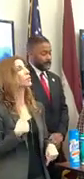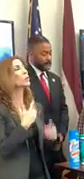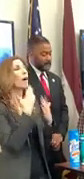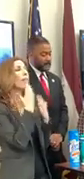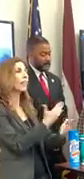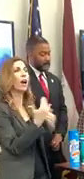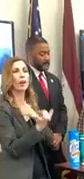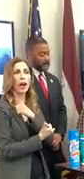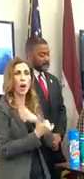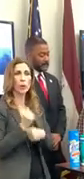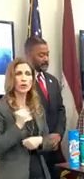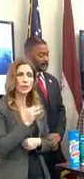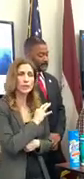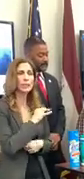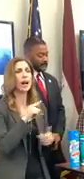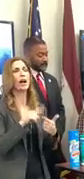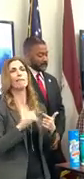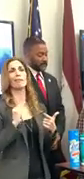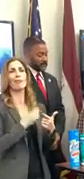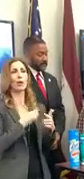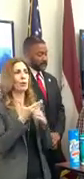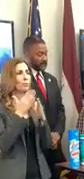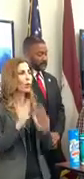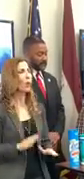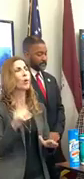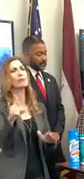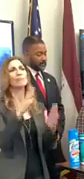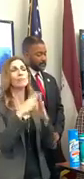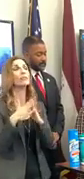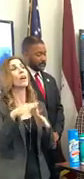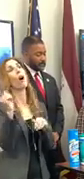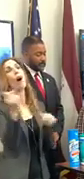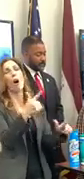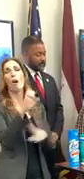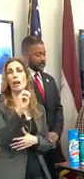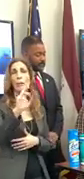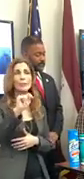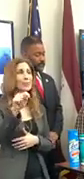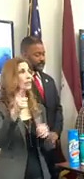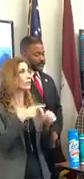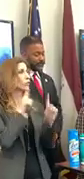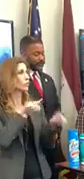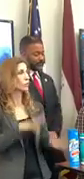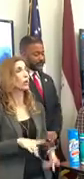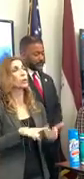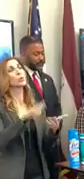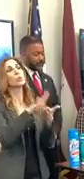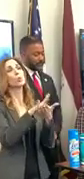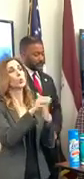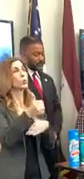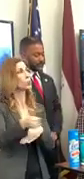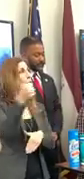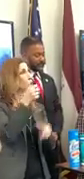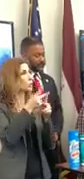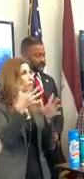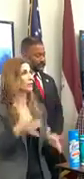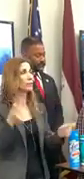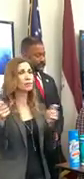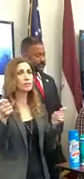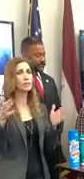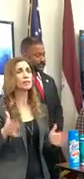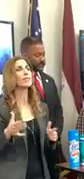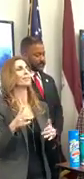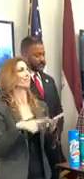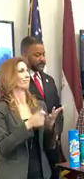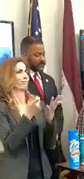county staff, our municipal partners, including all of our first responders, our school superintendents,